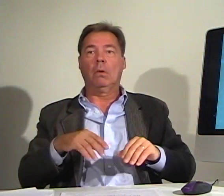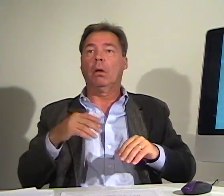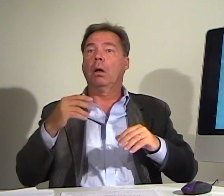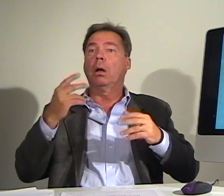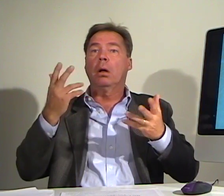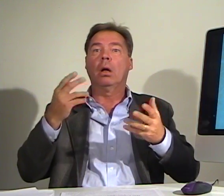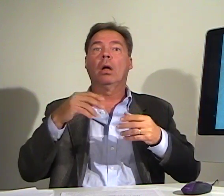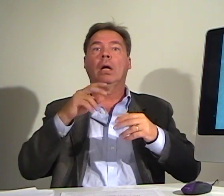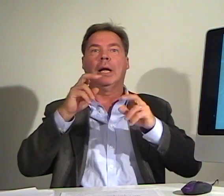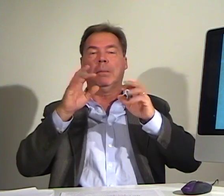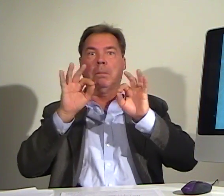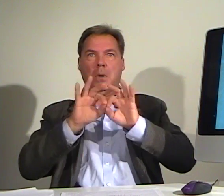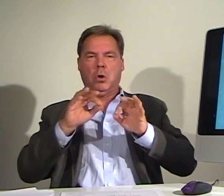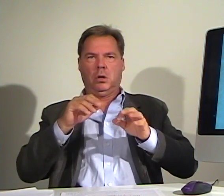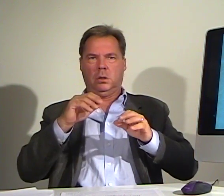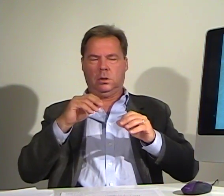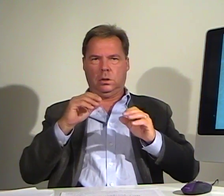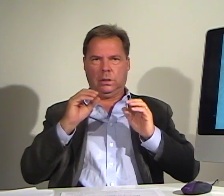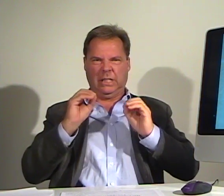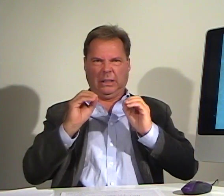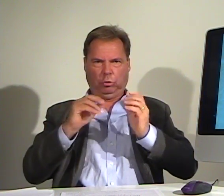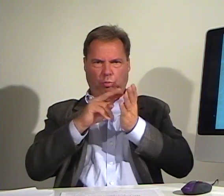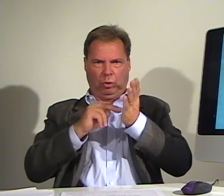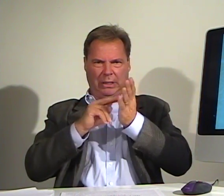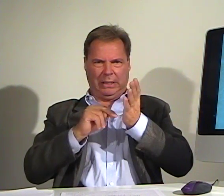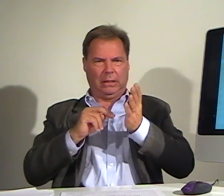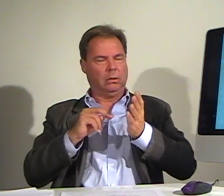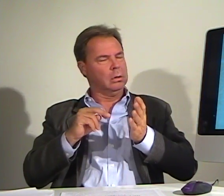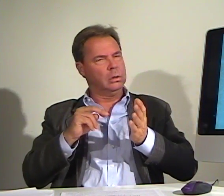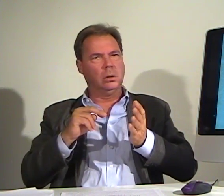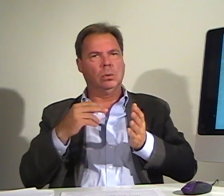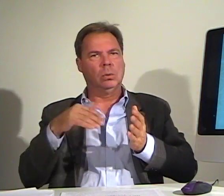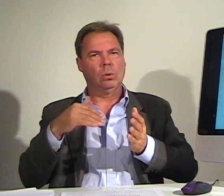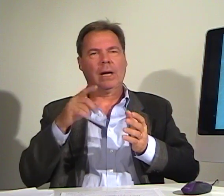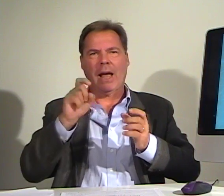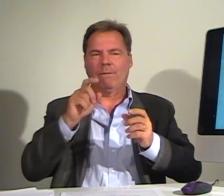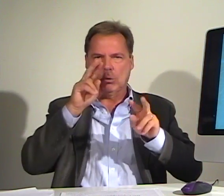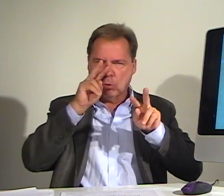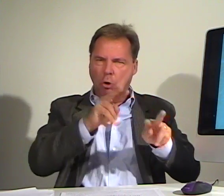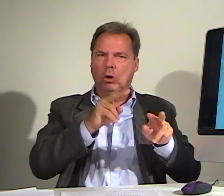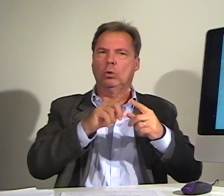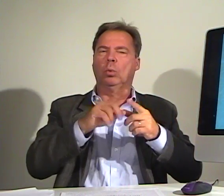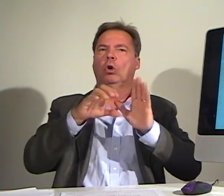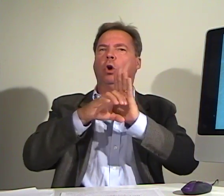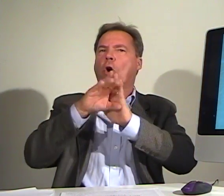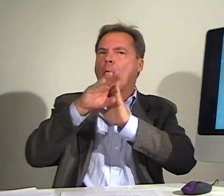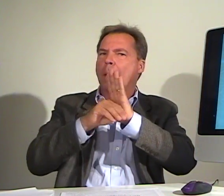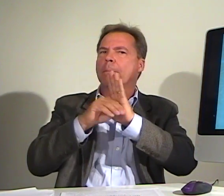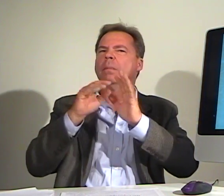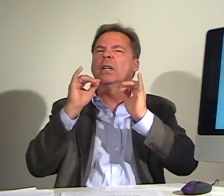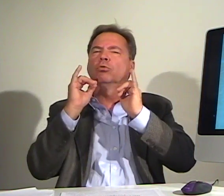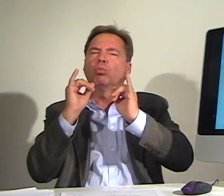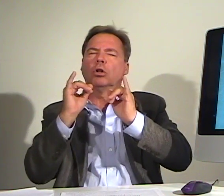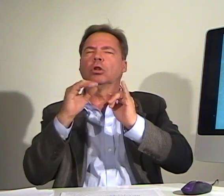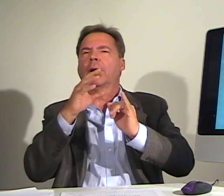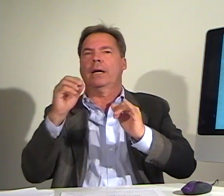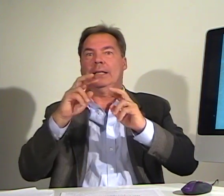both options. What's important here is teaching reading to deaf students and really looking at the